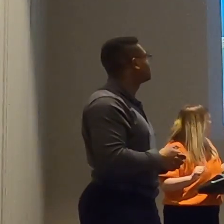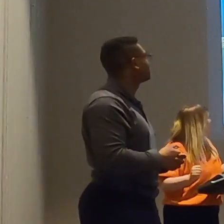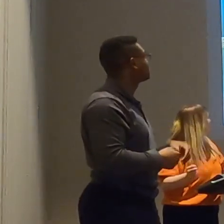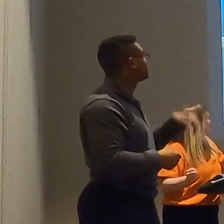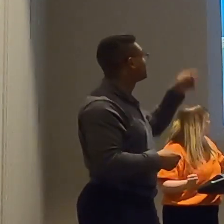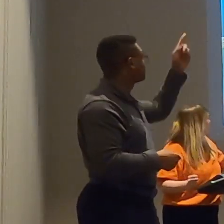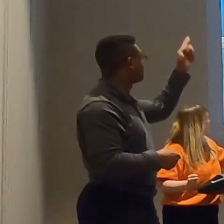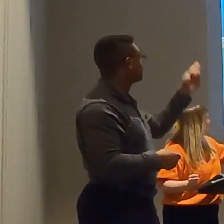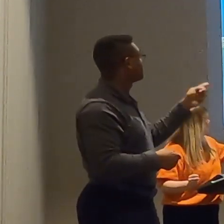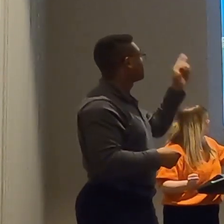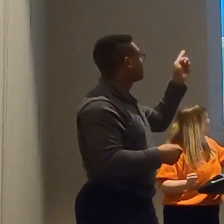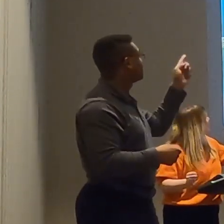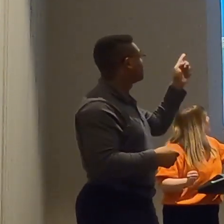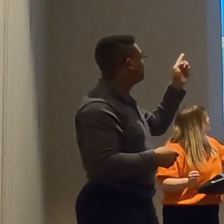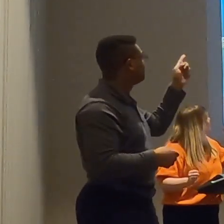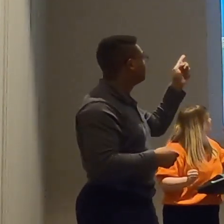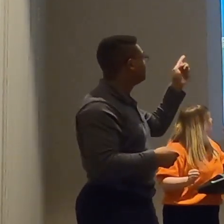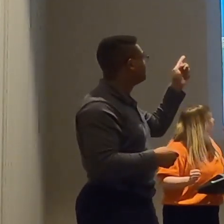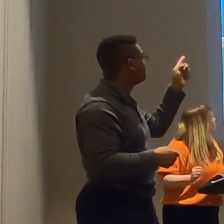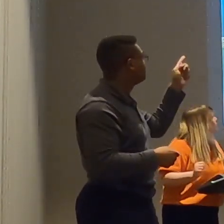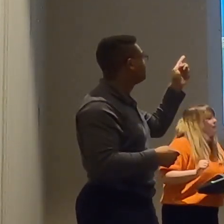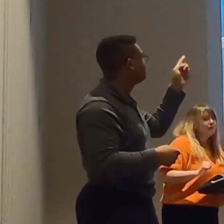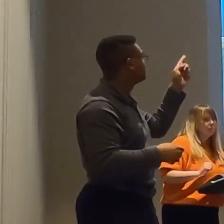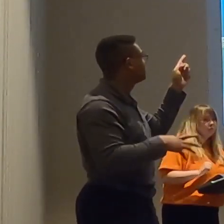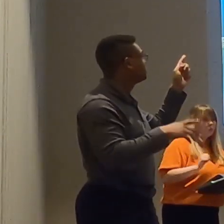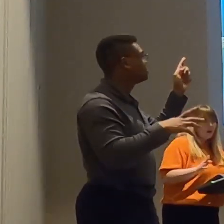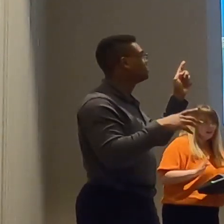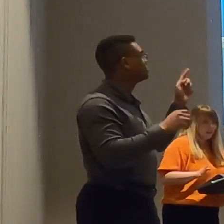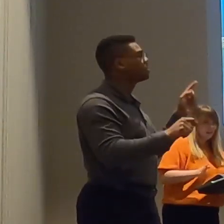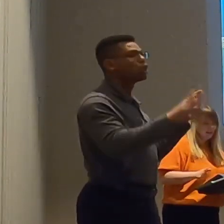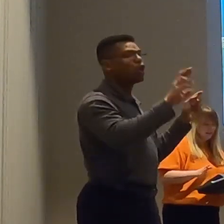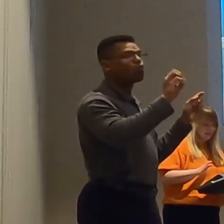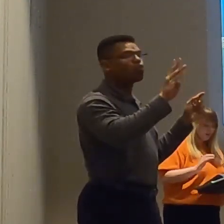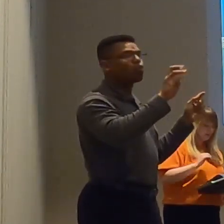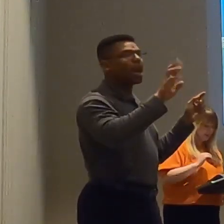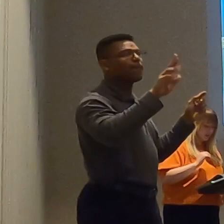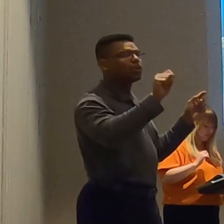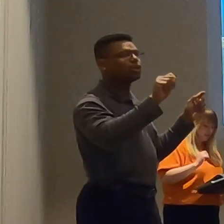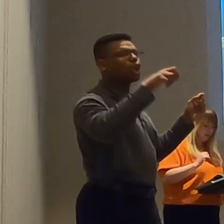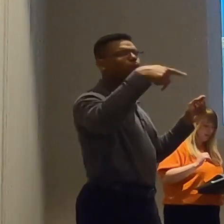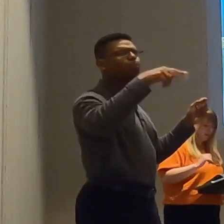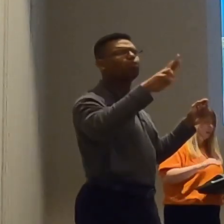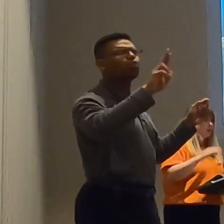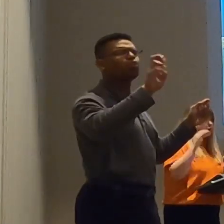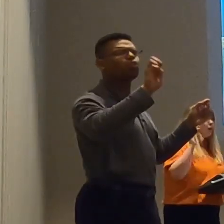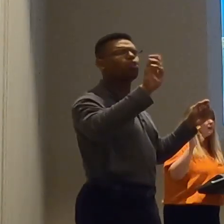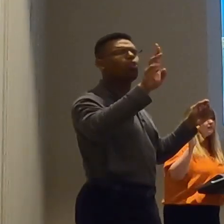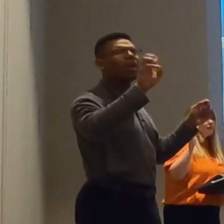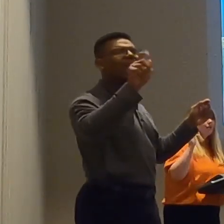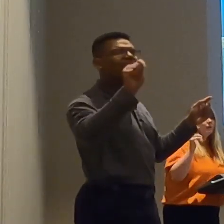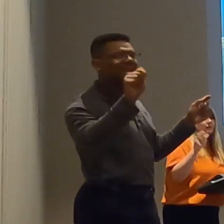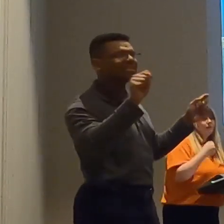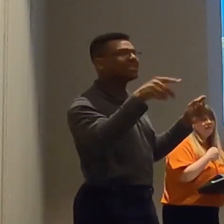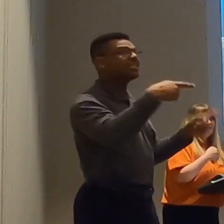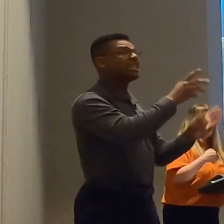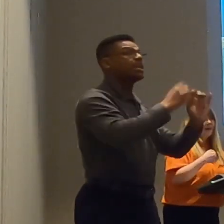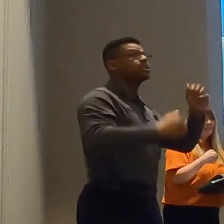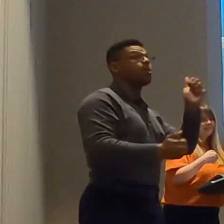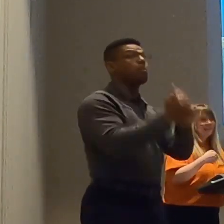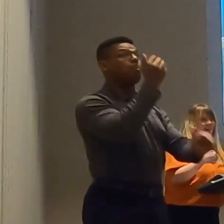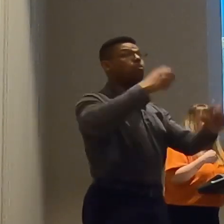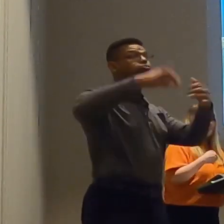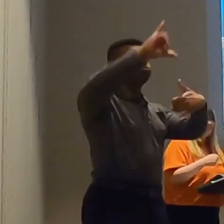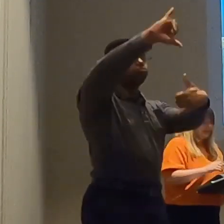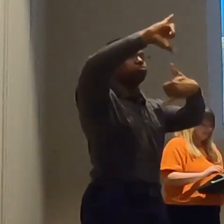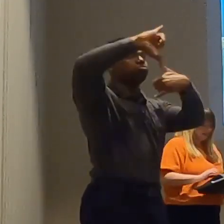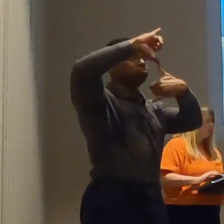including this Robert. I'm not going to talk about this today, but this Robert Pruitt drawing here is actually the tallest artwork that we've ever had